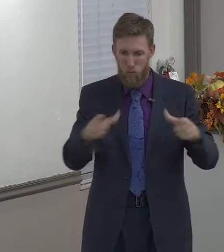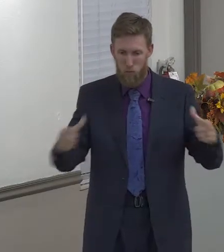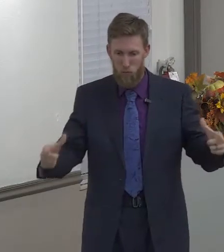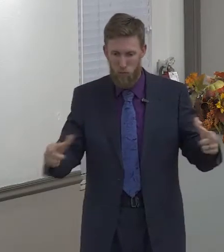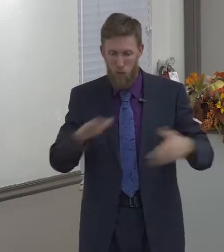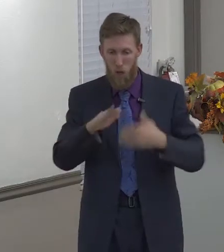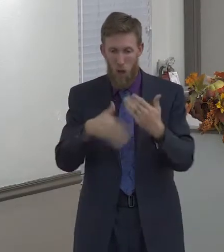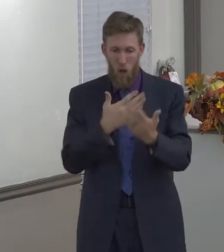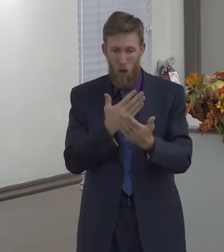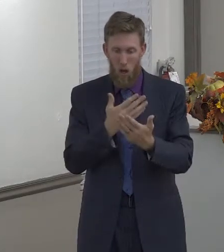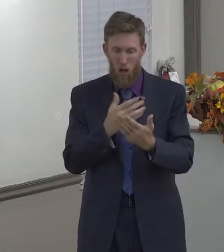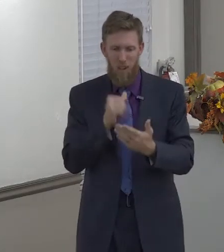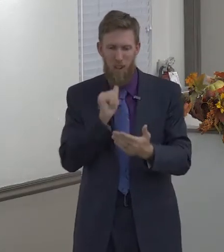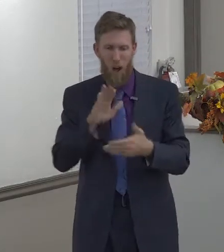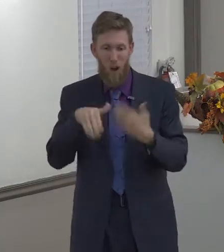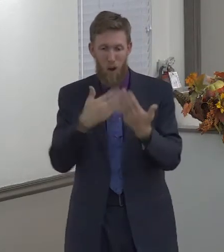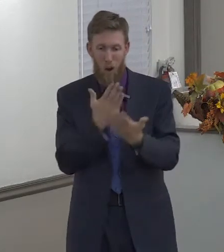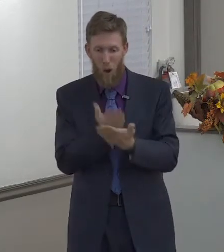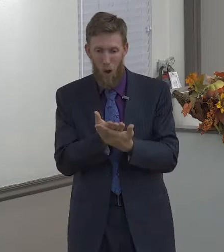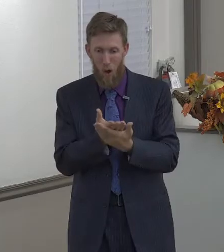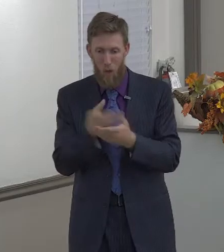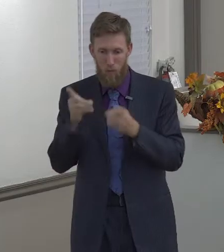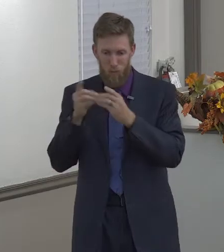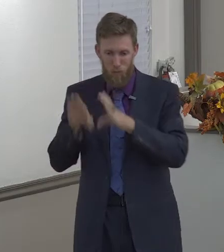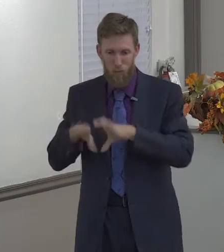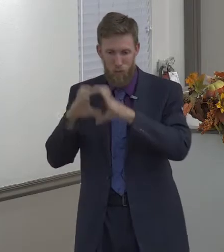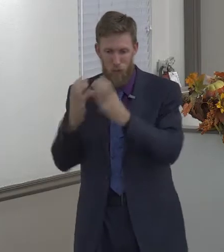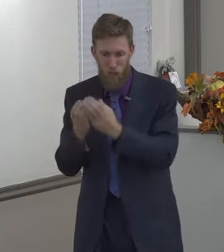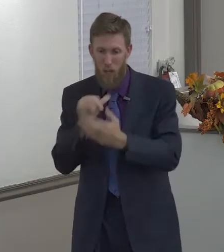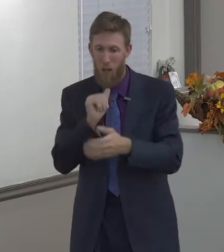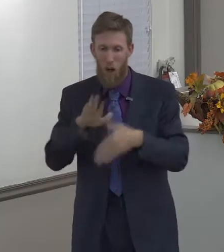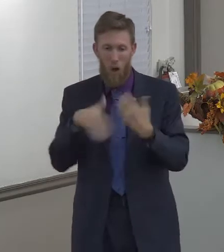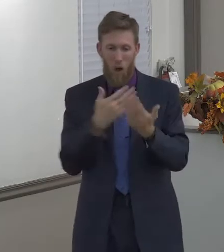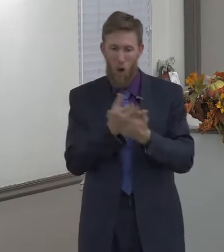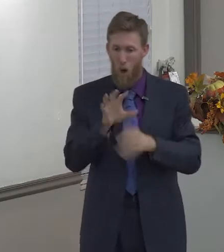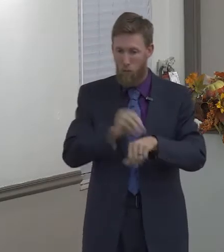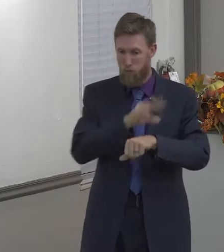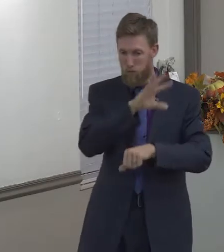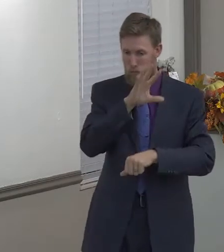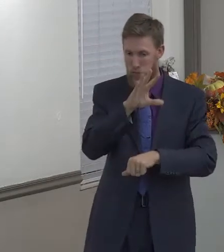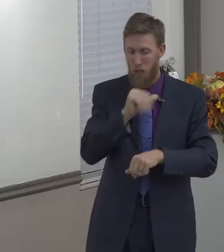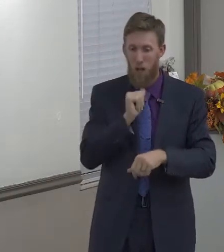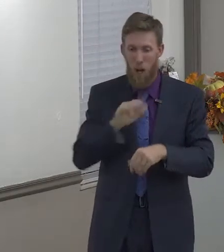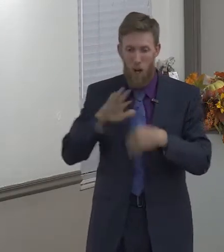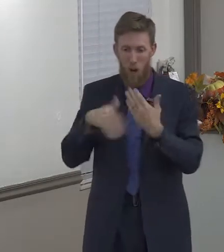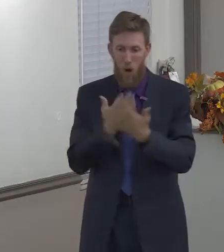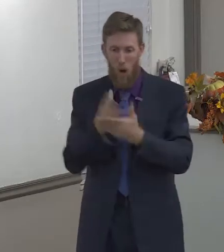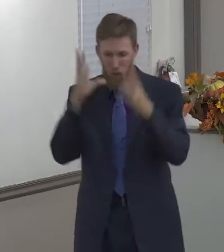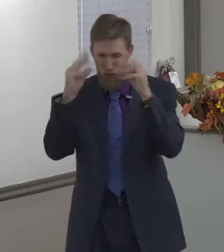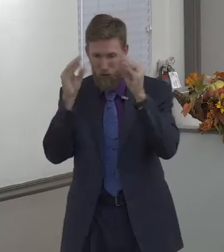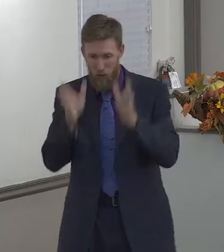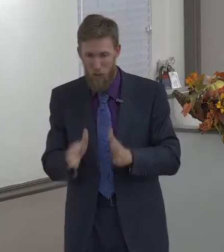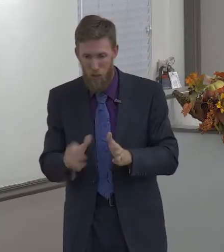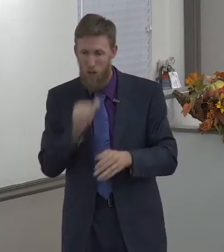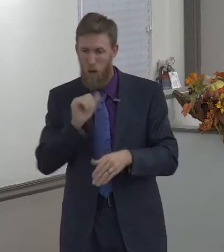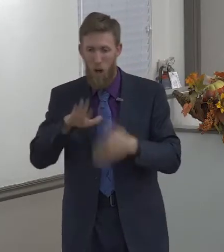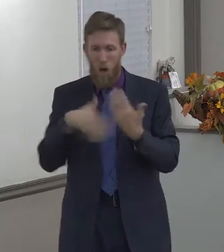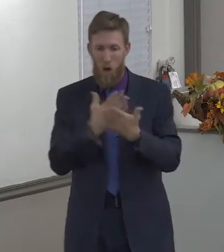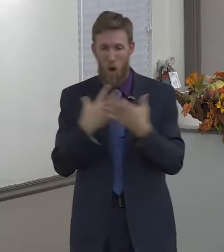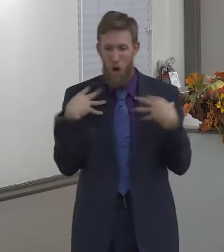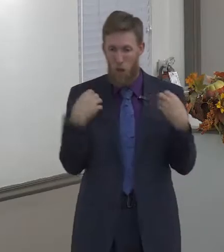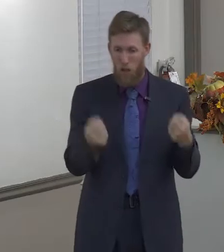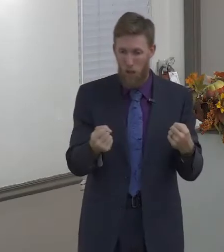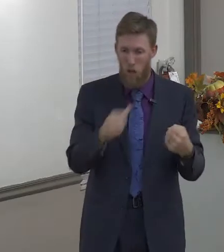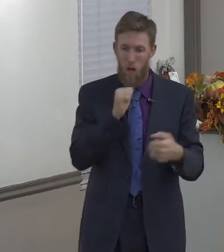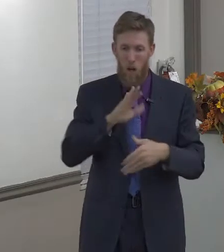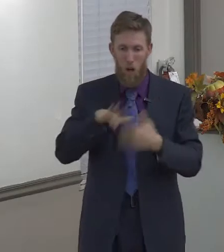gifts of healing? Do all speak with tongues? Do all interpret? But covet earnestly the best gifts, and yet show I you